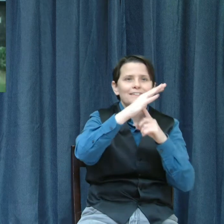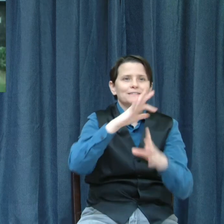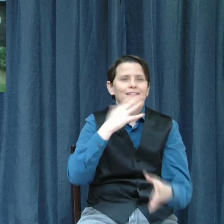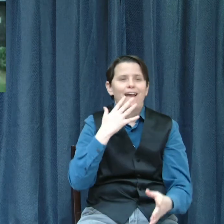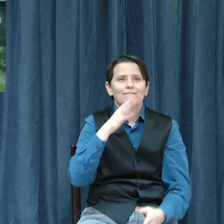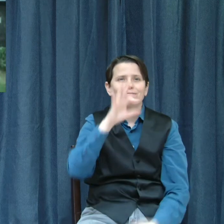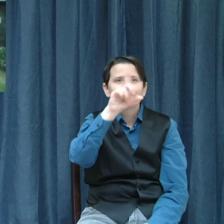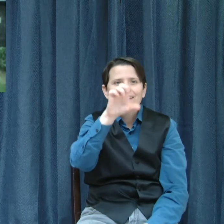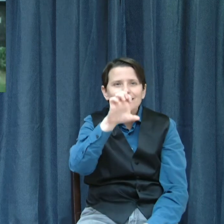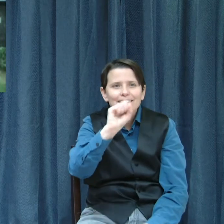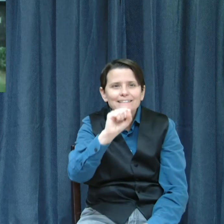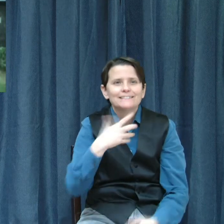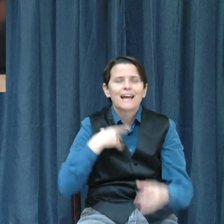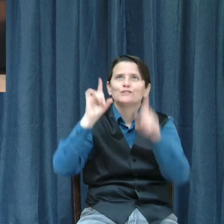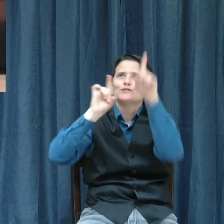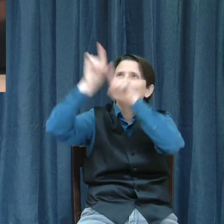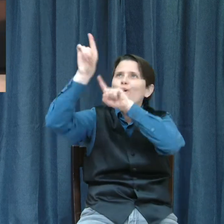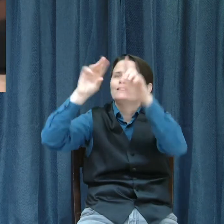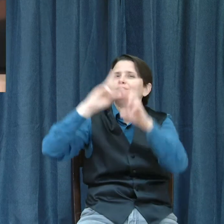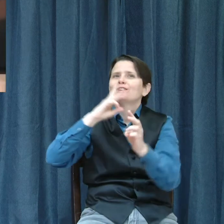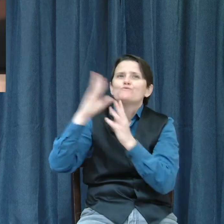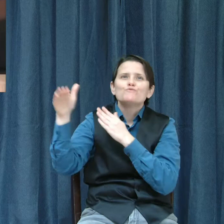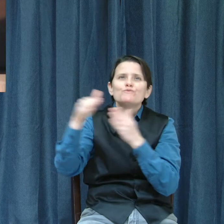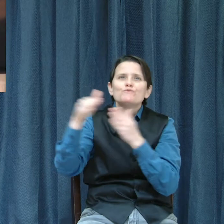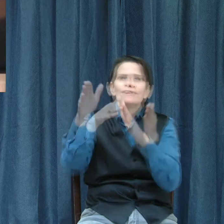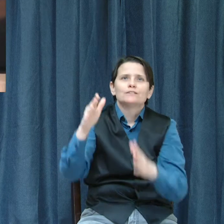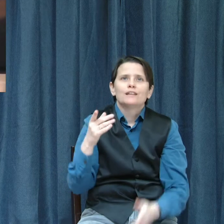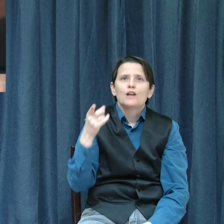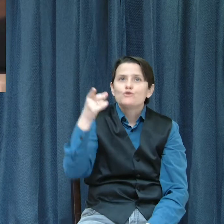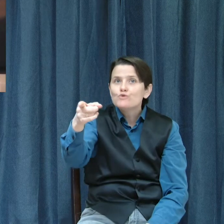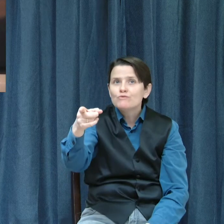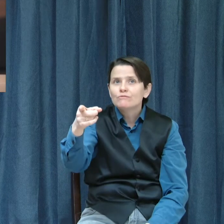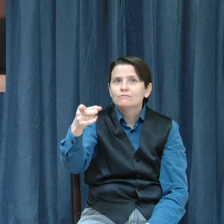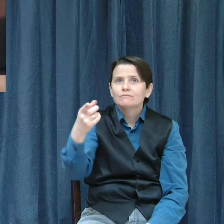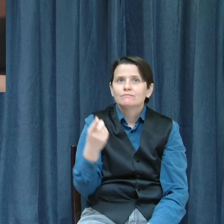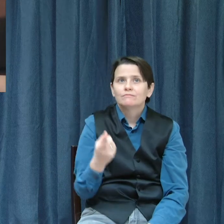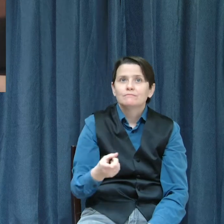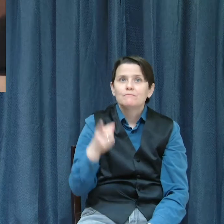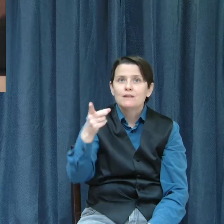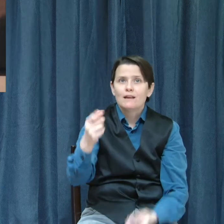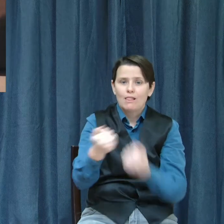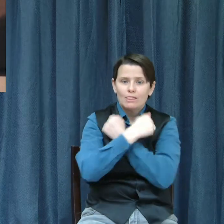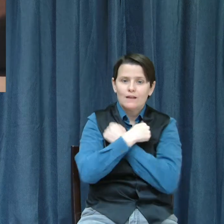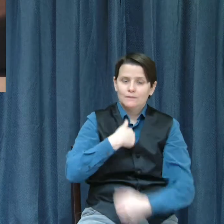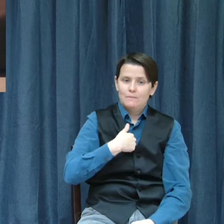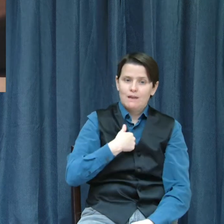stars and rivers and you, loves me. Me, Maya